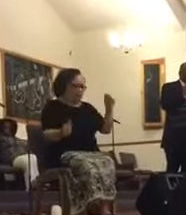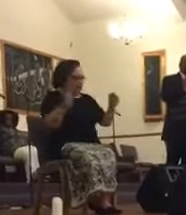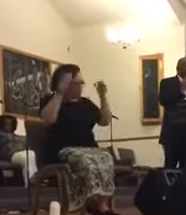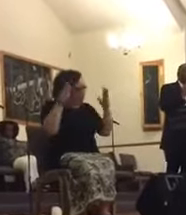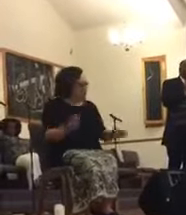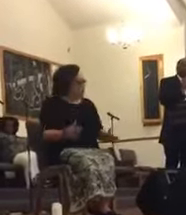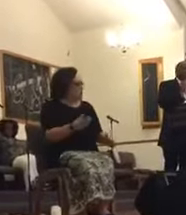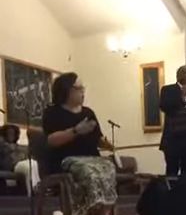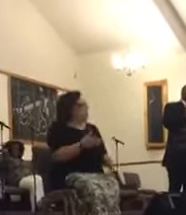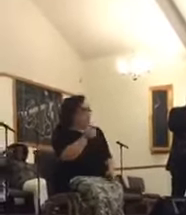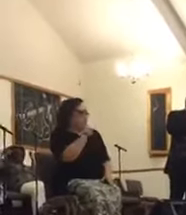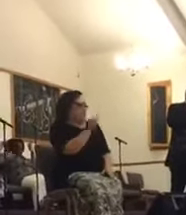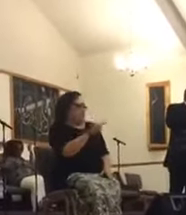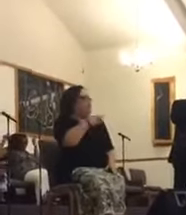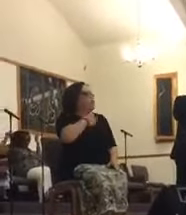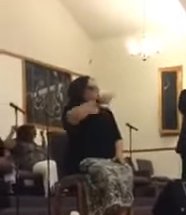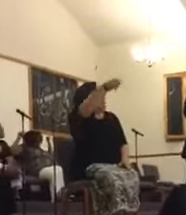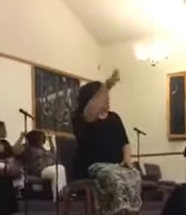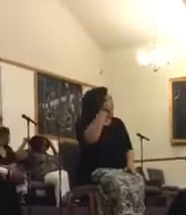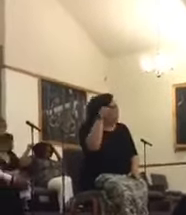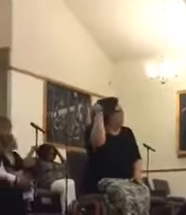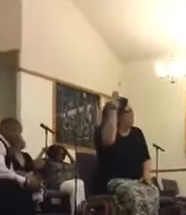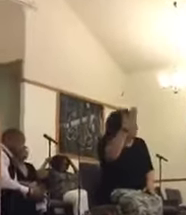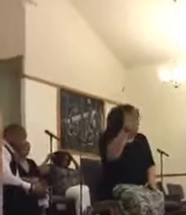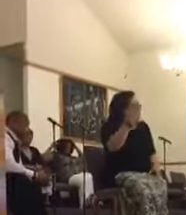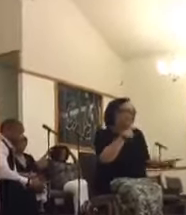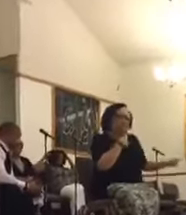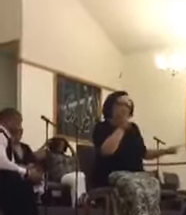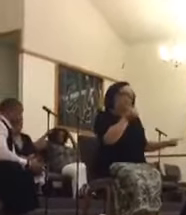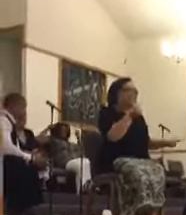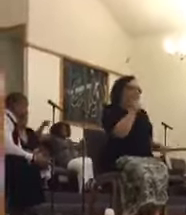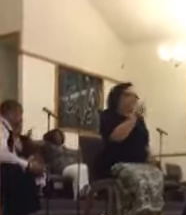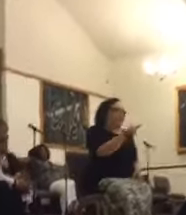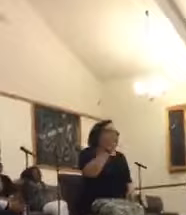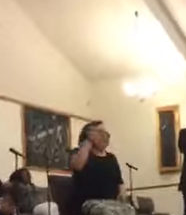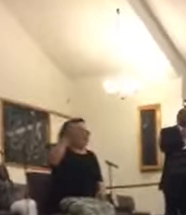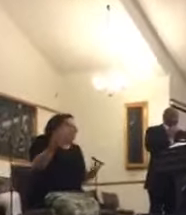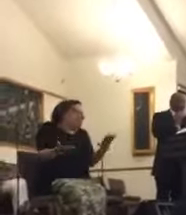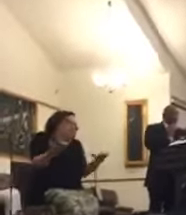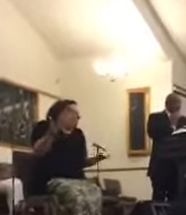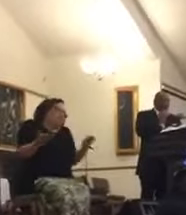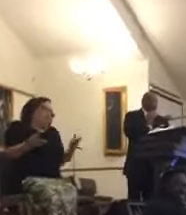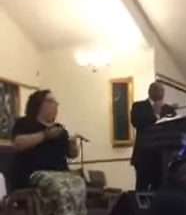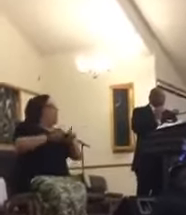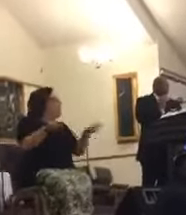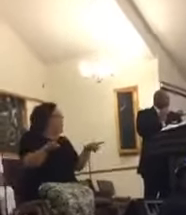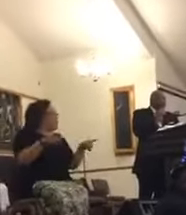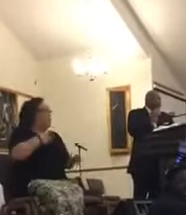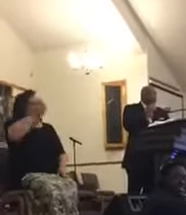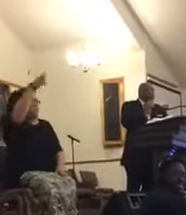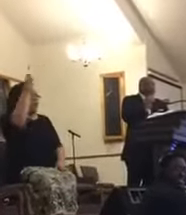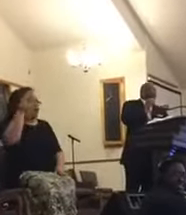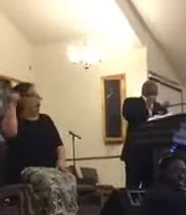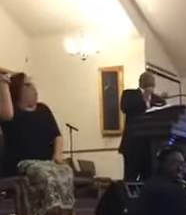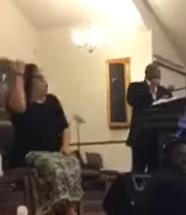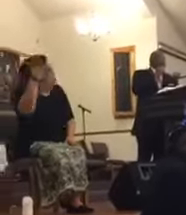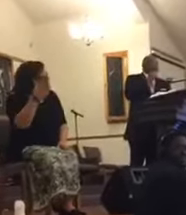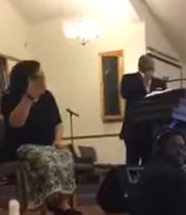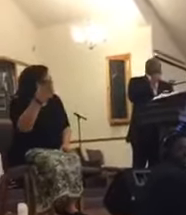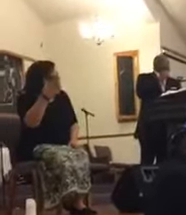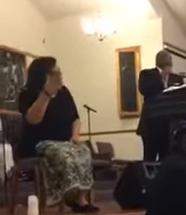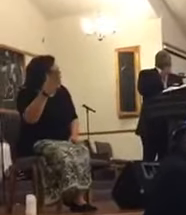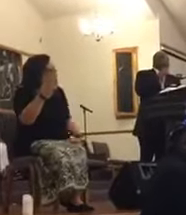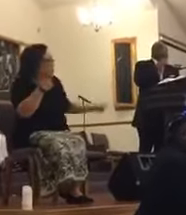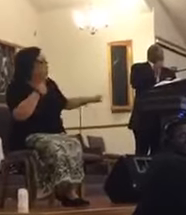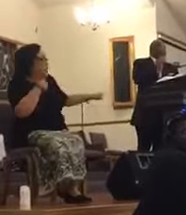will. I'm not talking about he might, but I'm saying that my God will. I heard